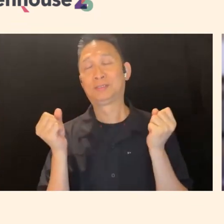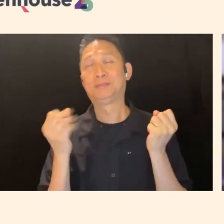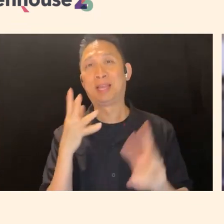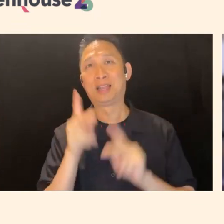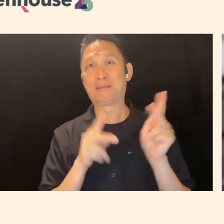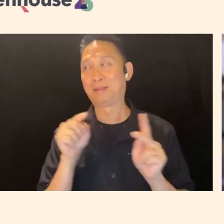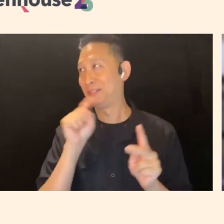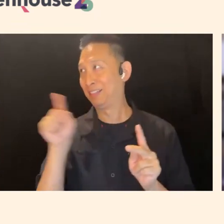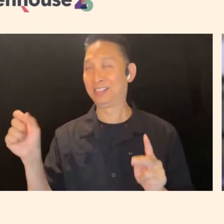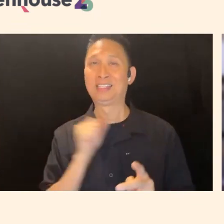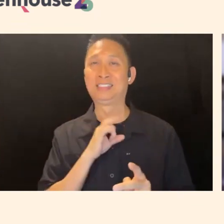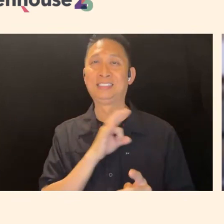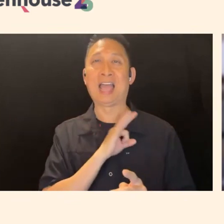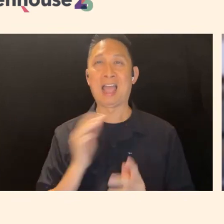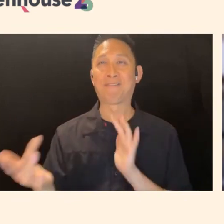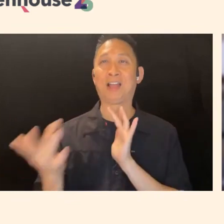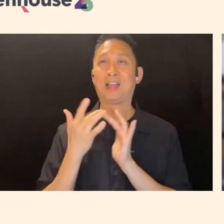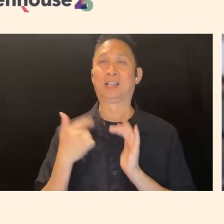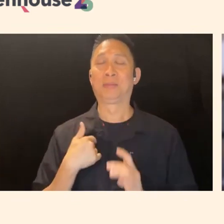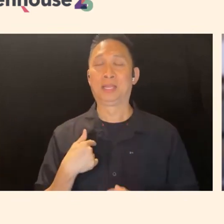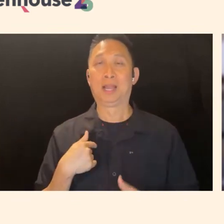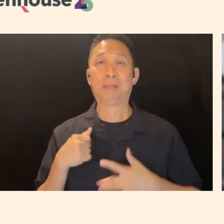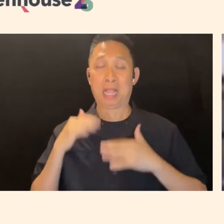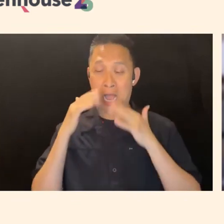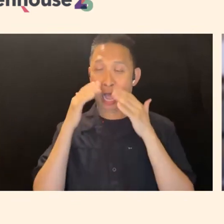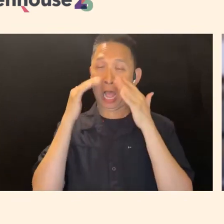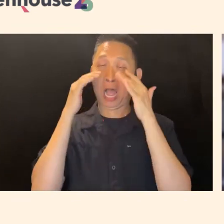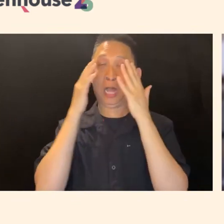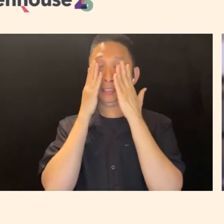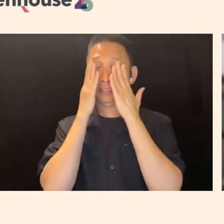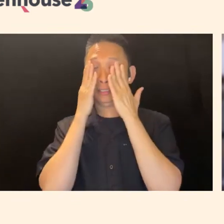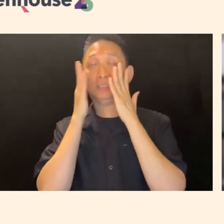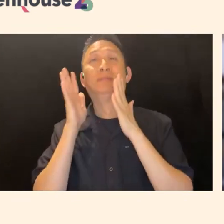staff here at Open House that was saying the same things. It's just